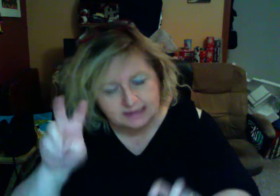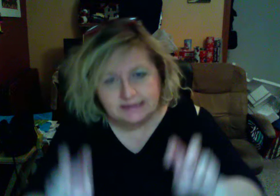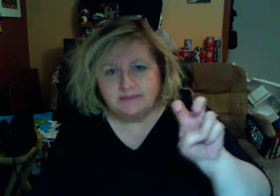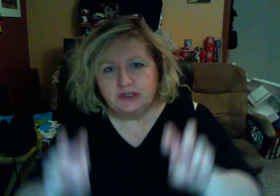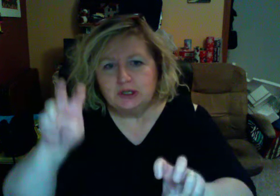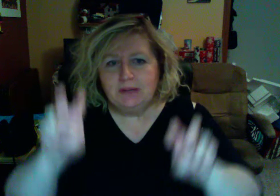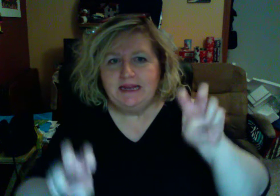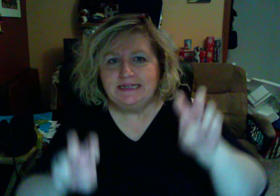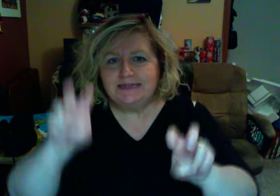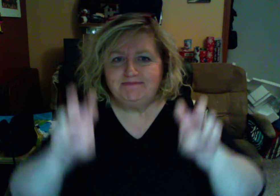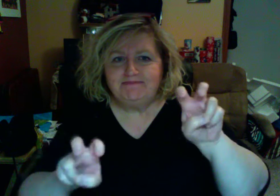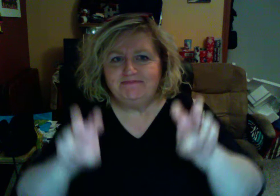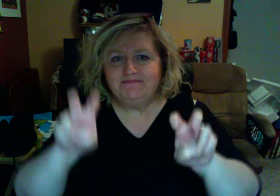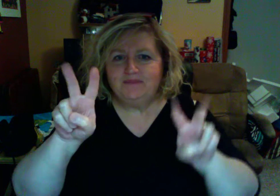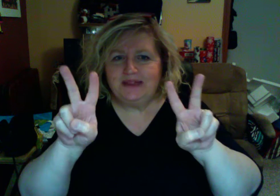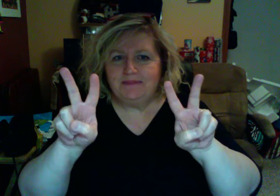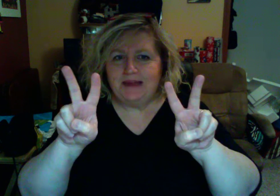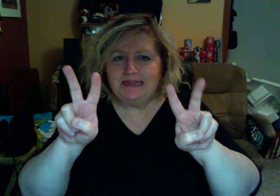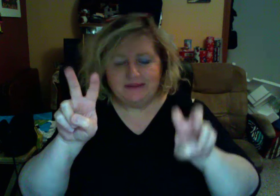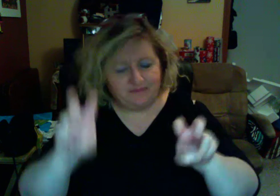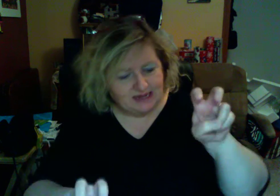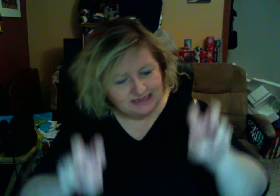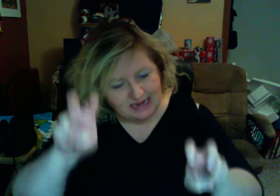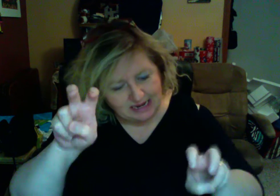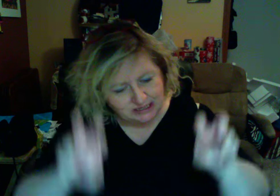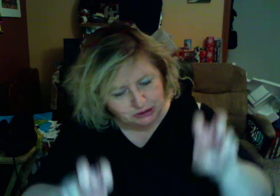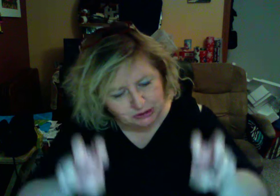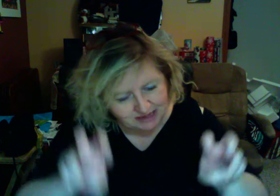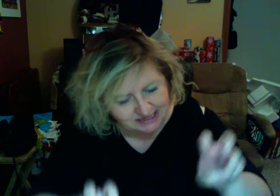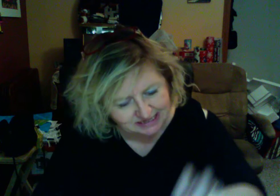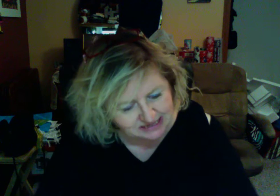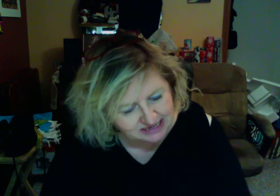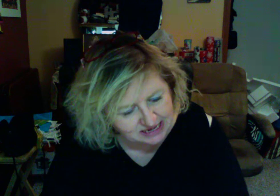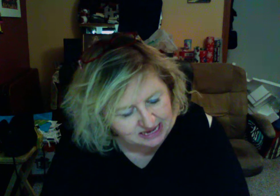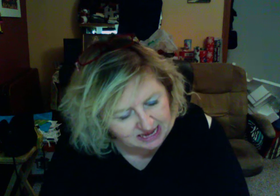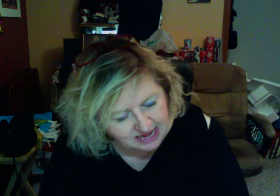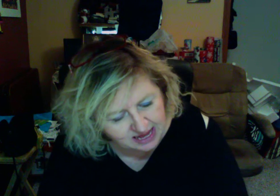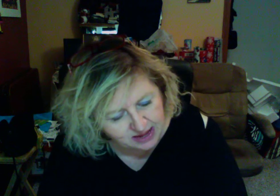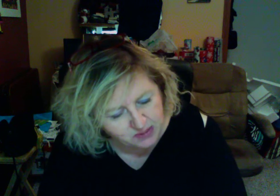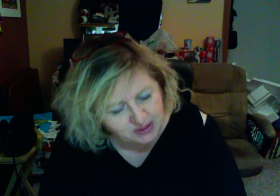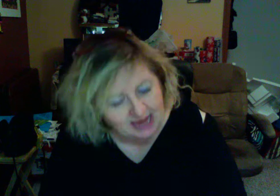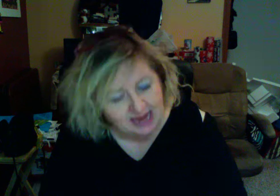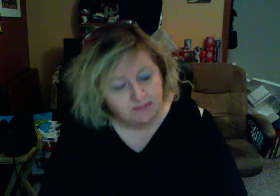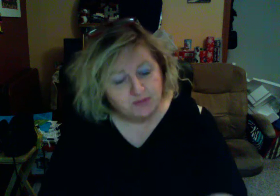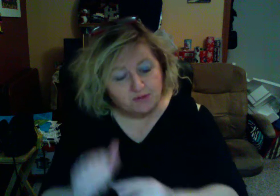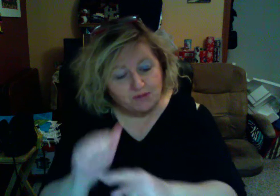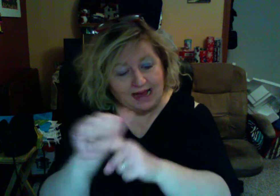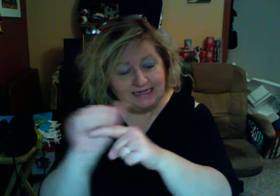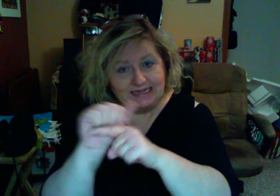was tournament with the bent V's kind of tournament. We had